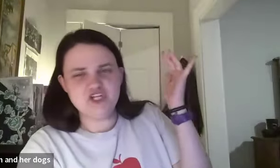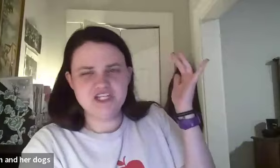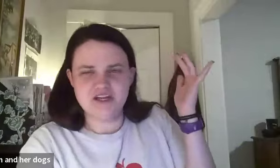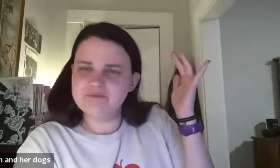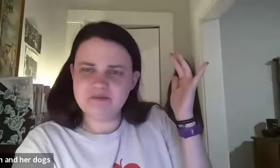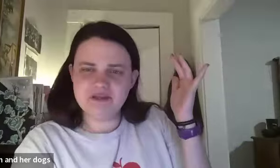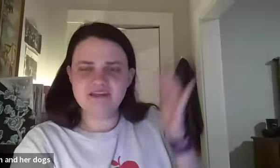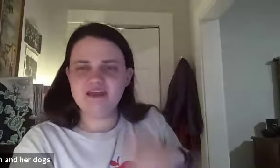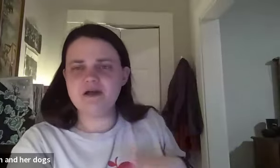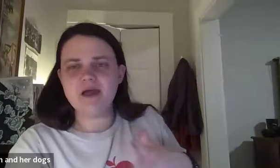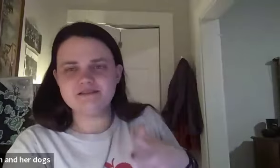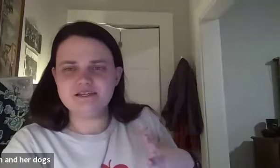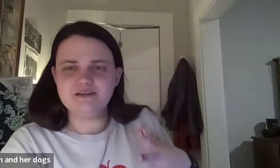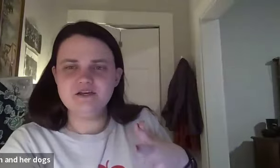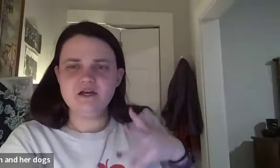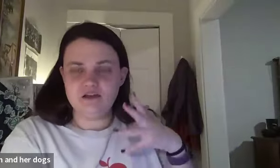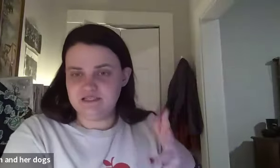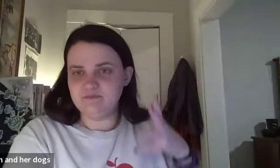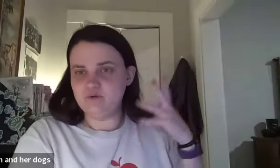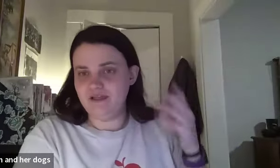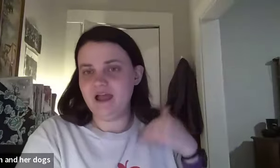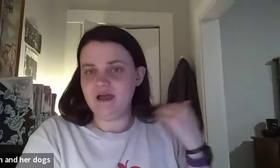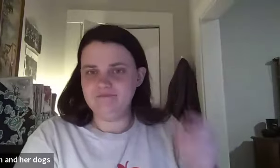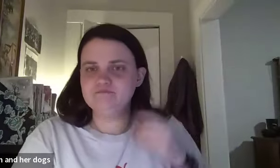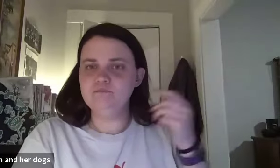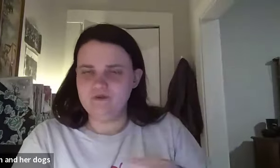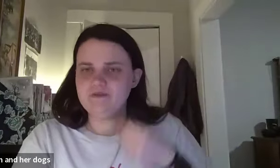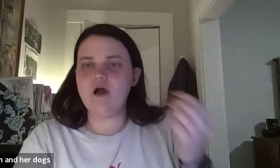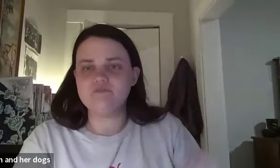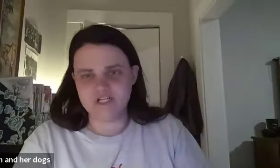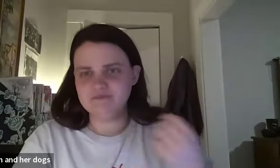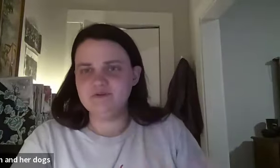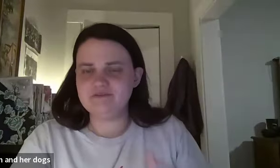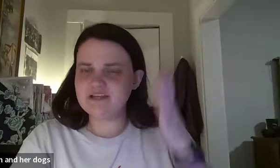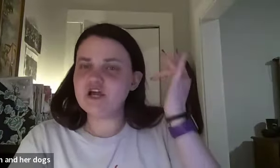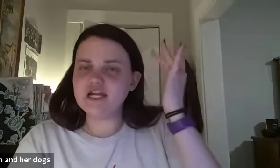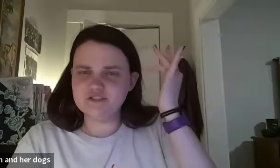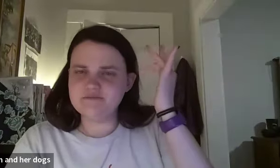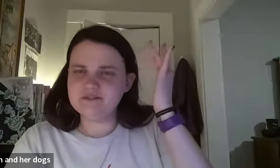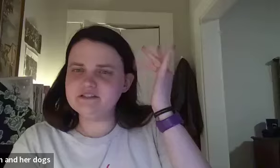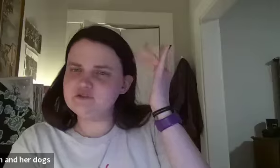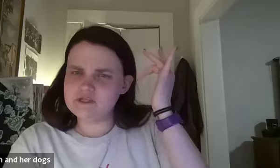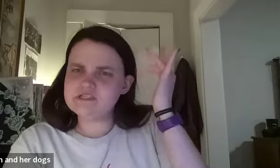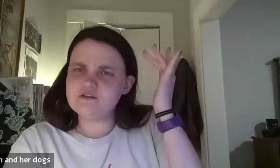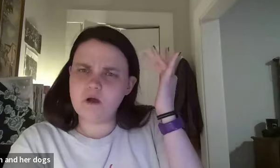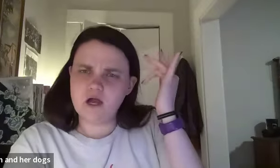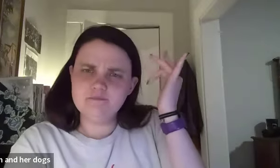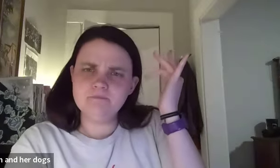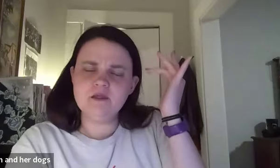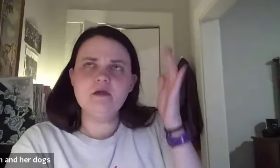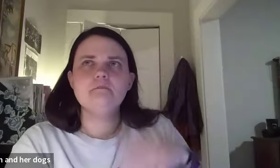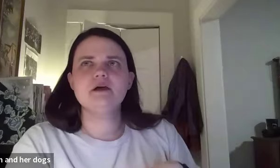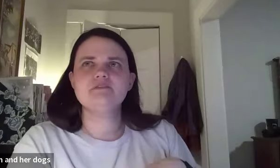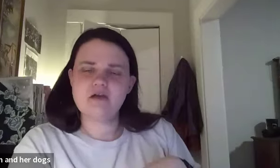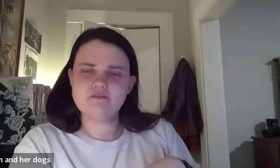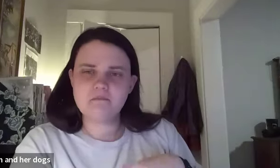change it up depending if I'm asking a simple like I'm moving the conversation moving faster. I do typically do this, the Y. But if I'm having a